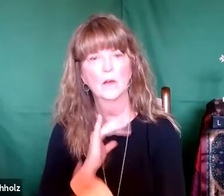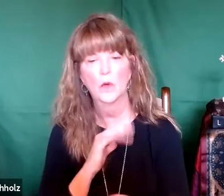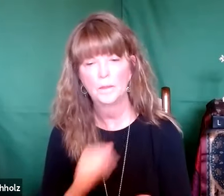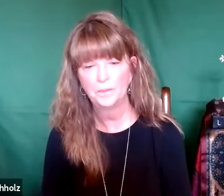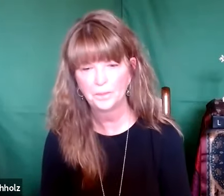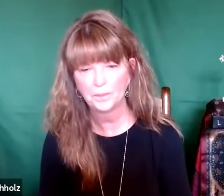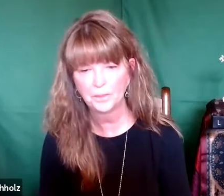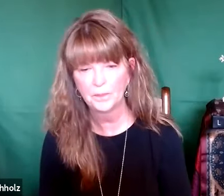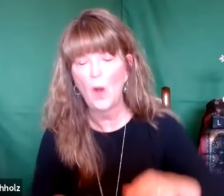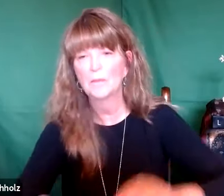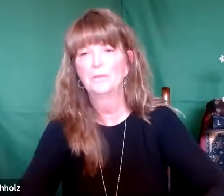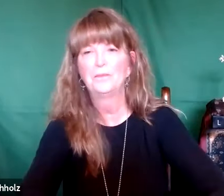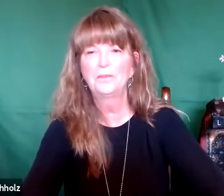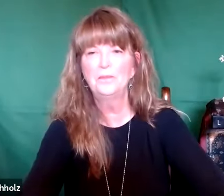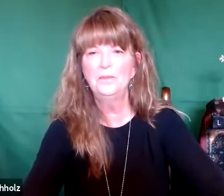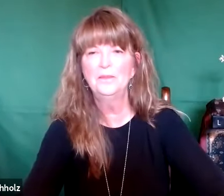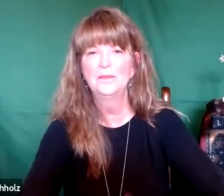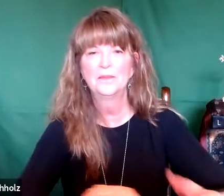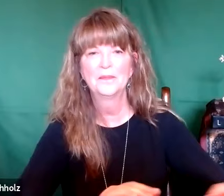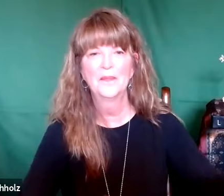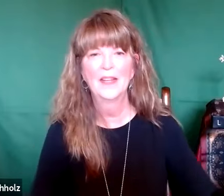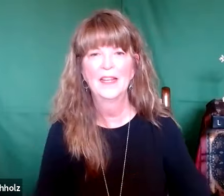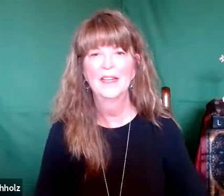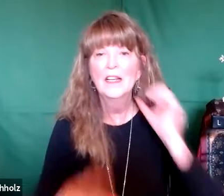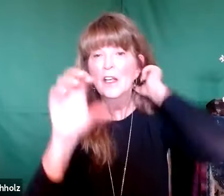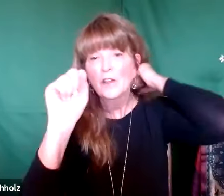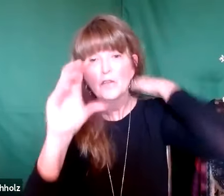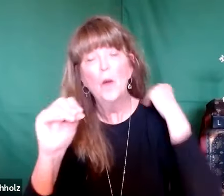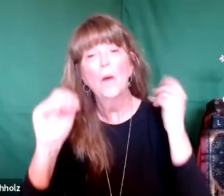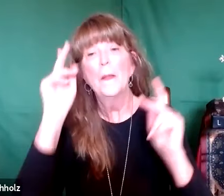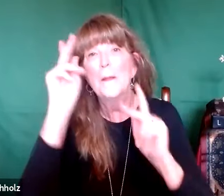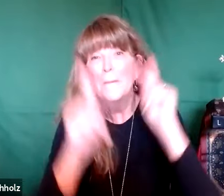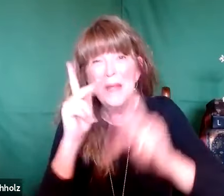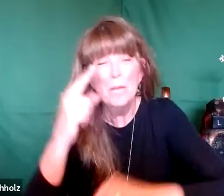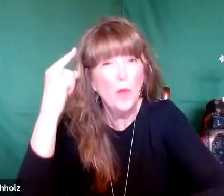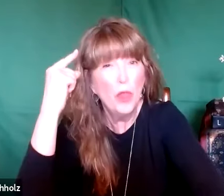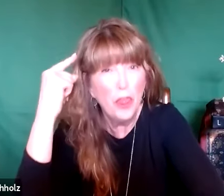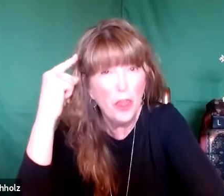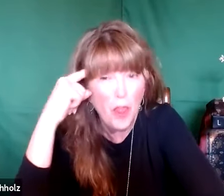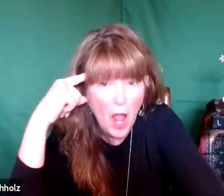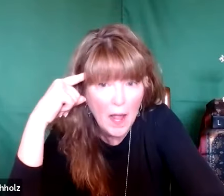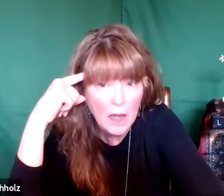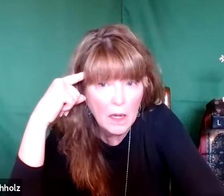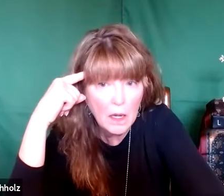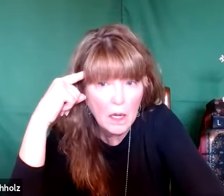got El, God, I, my, Jah, God, God, my God.